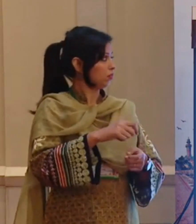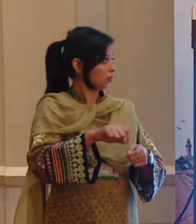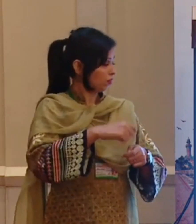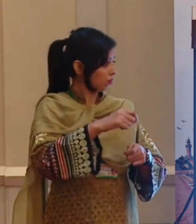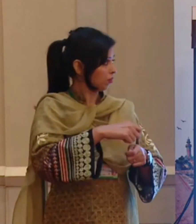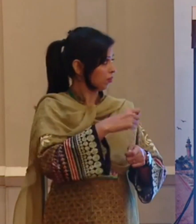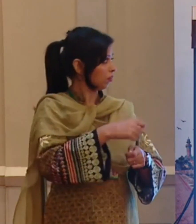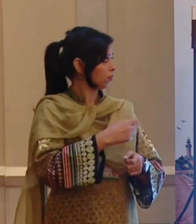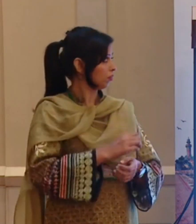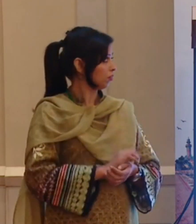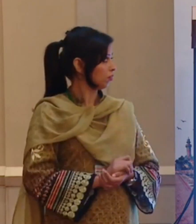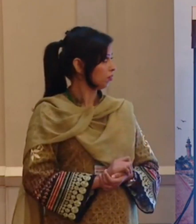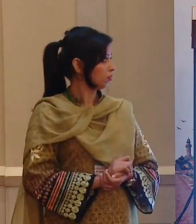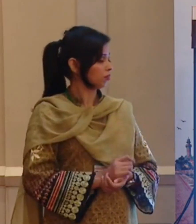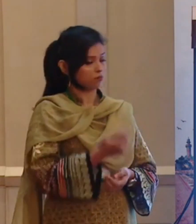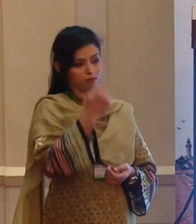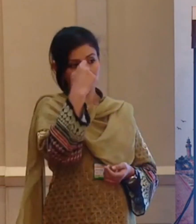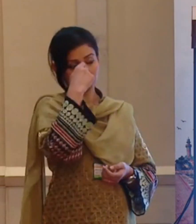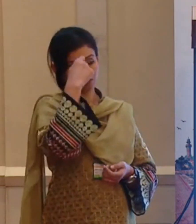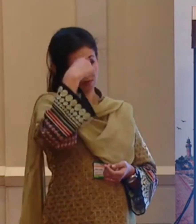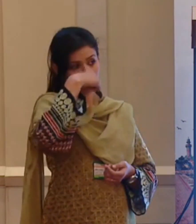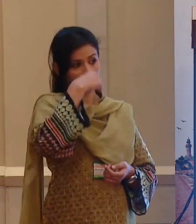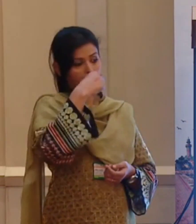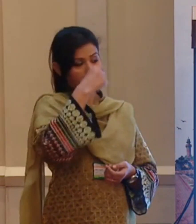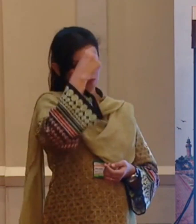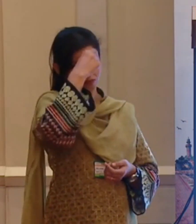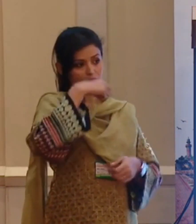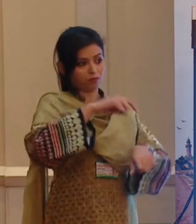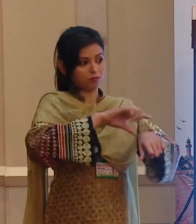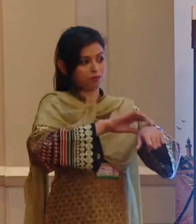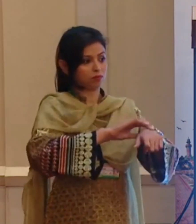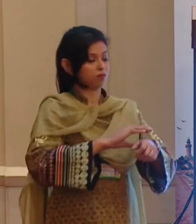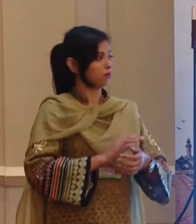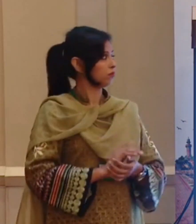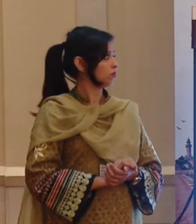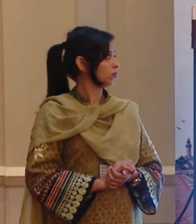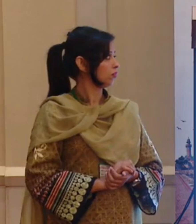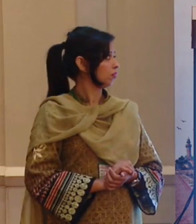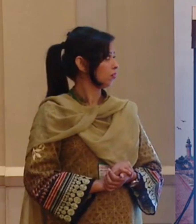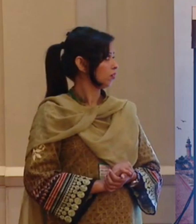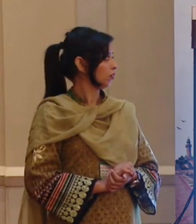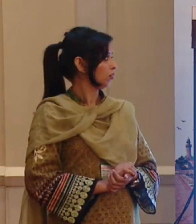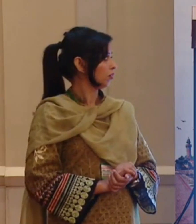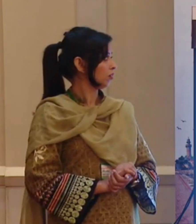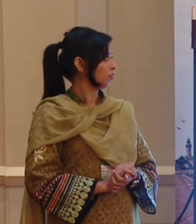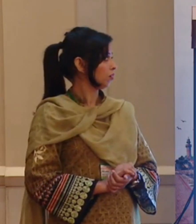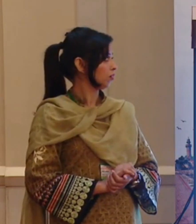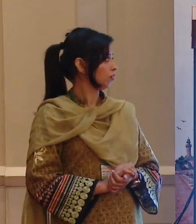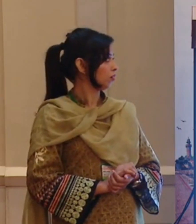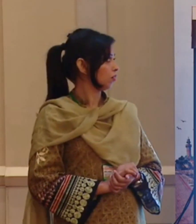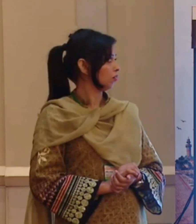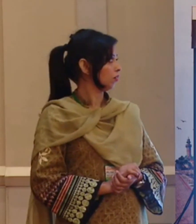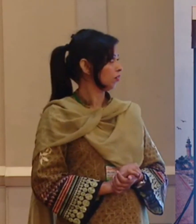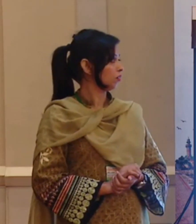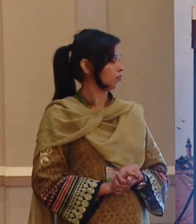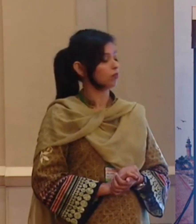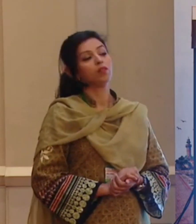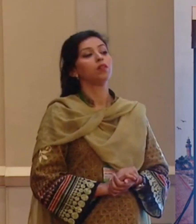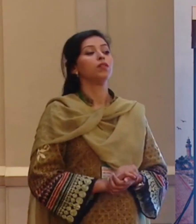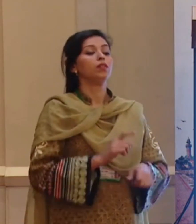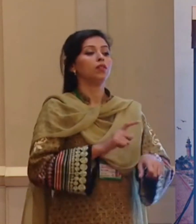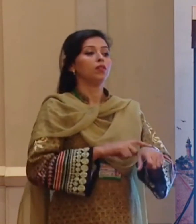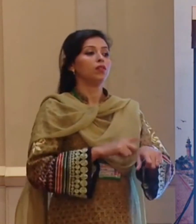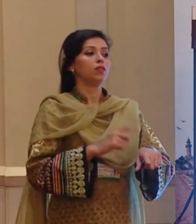stitch along the anterior nasal spine. Most of the time we use just 2 millimeter